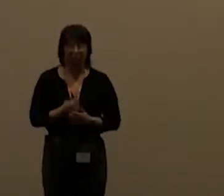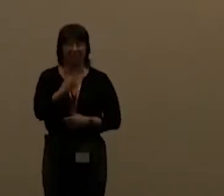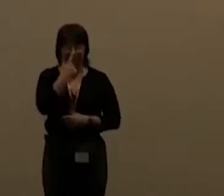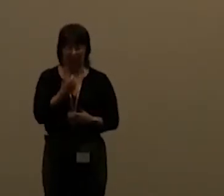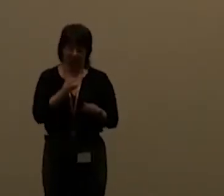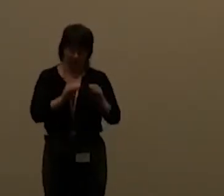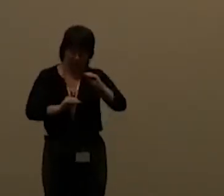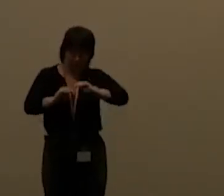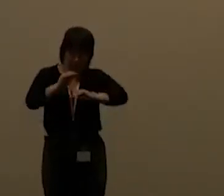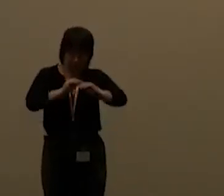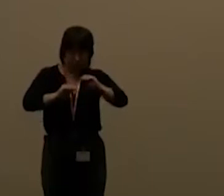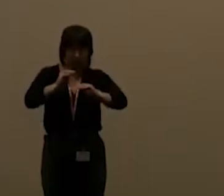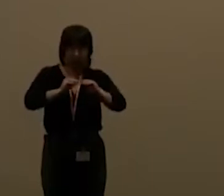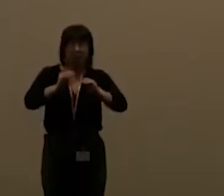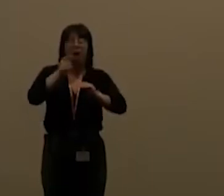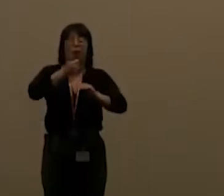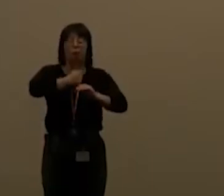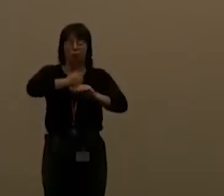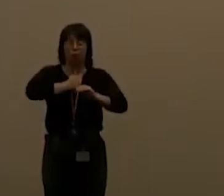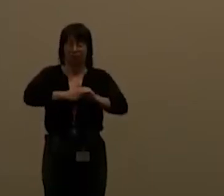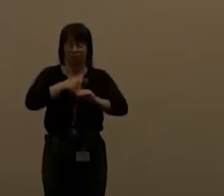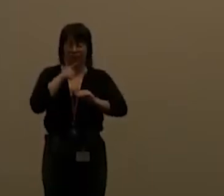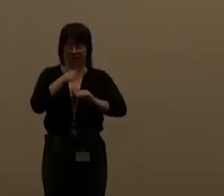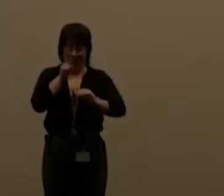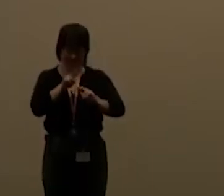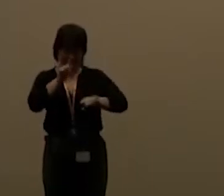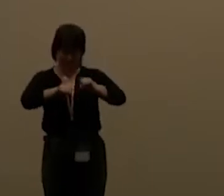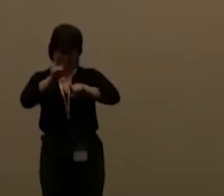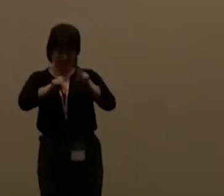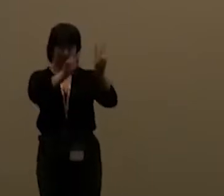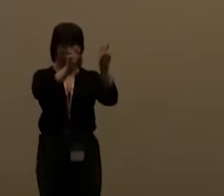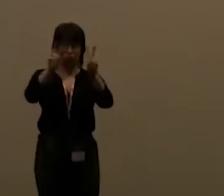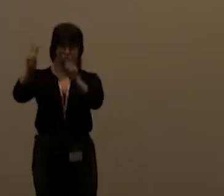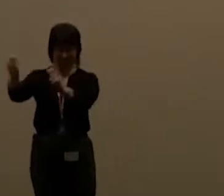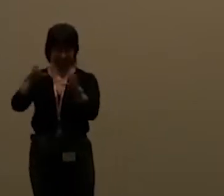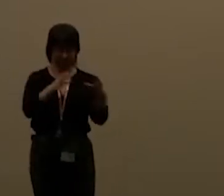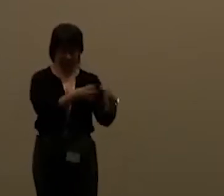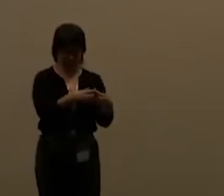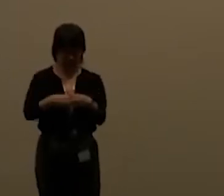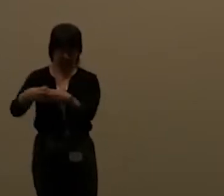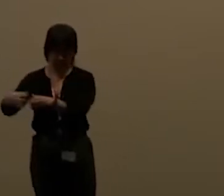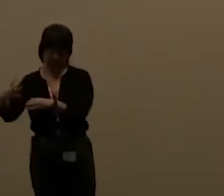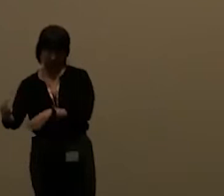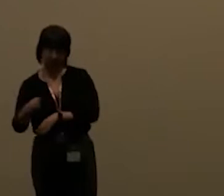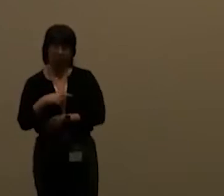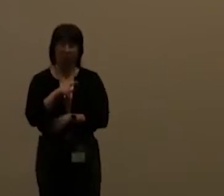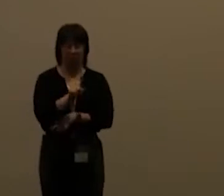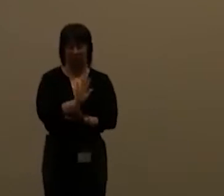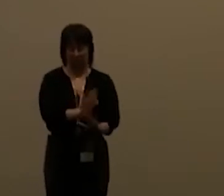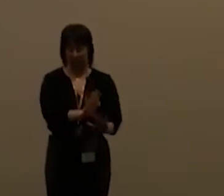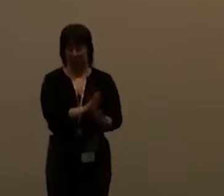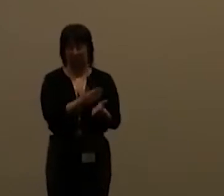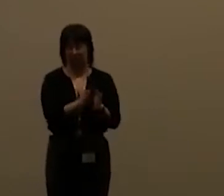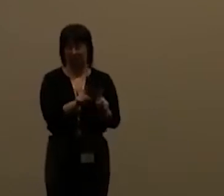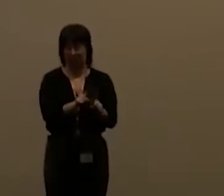configure this template to use. So I can see the different categories that I have here. So I'm just going to leave everything